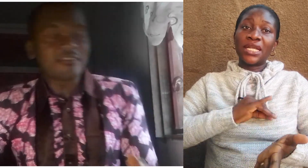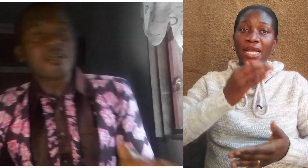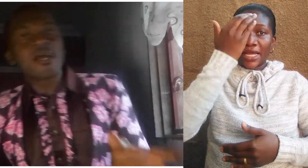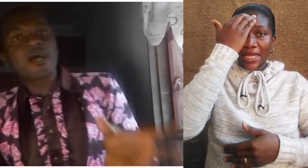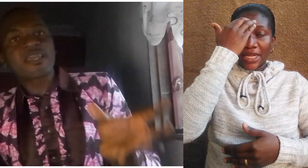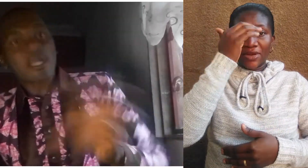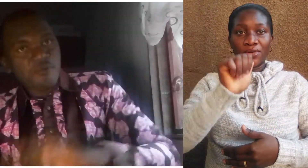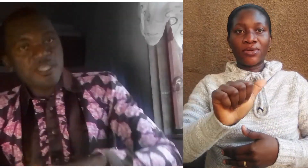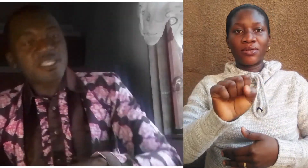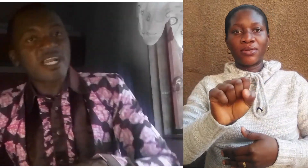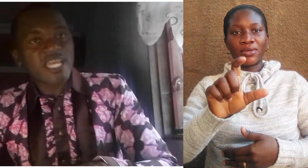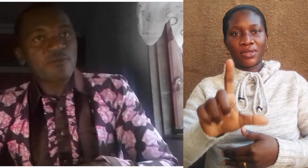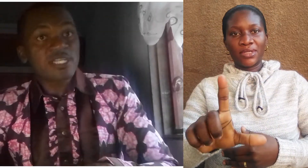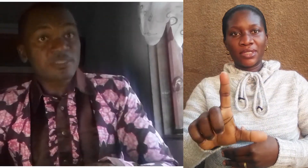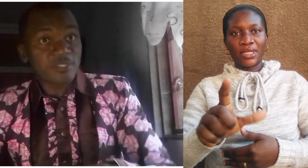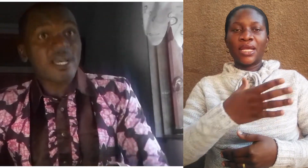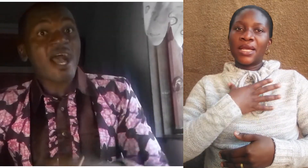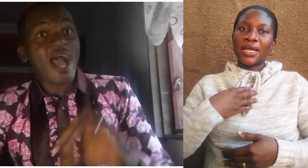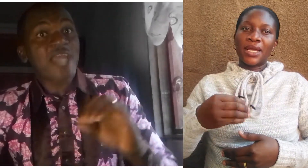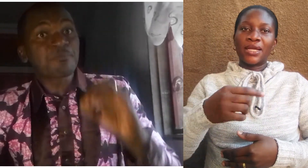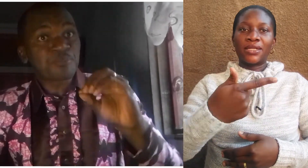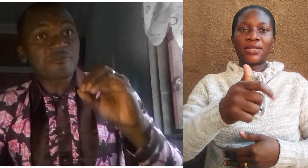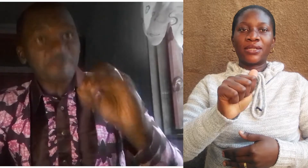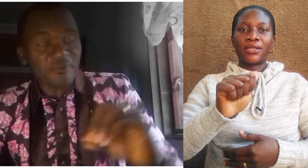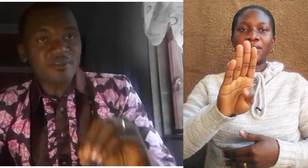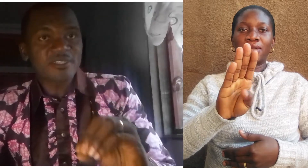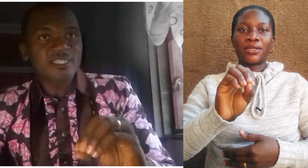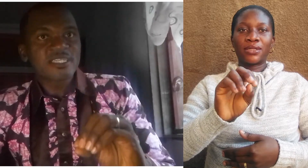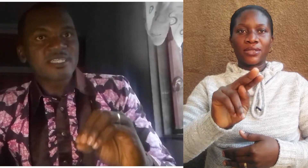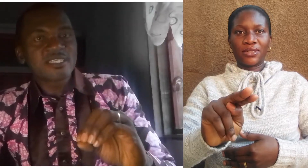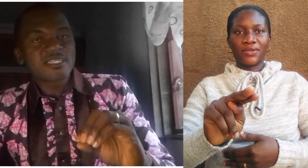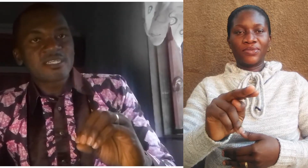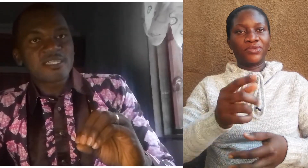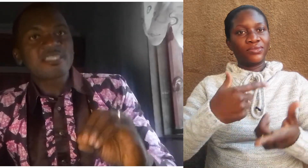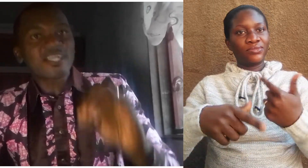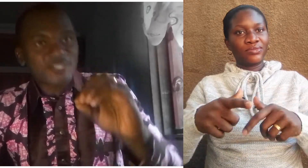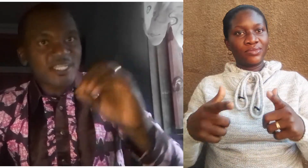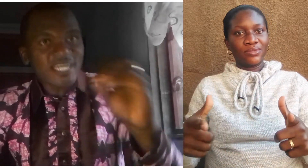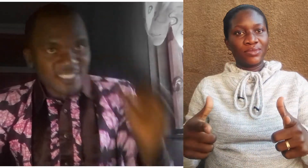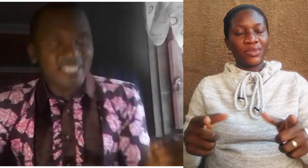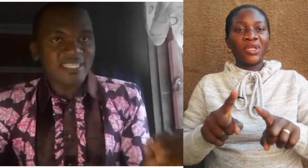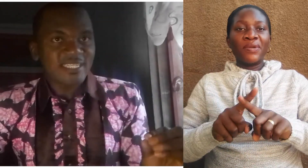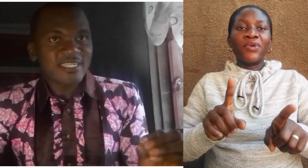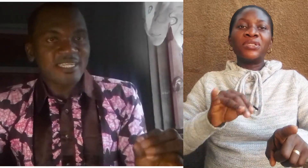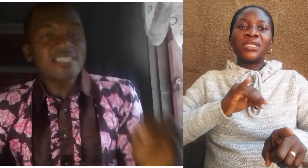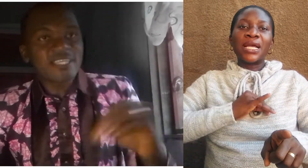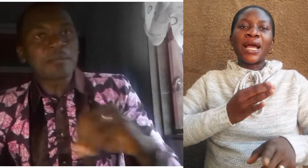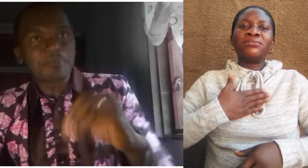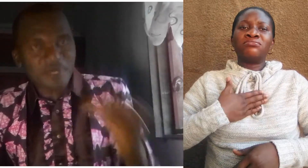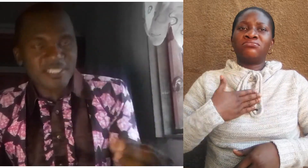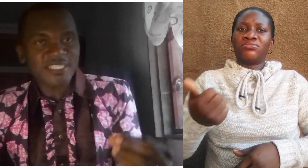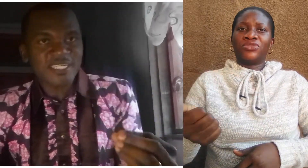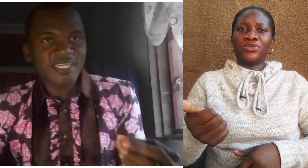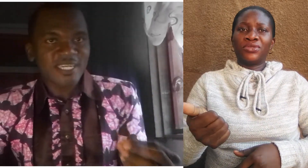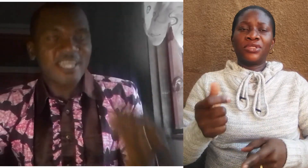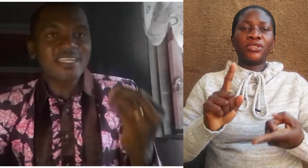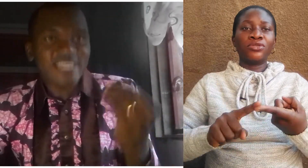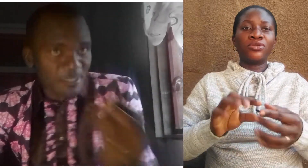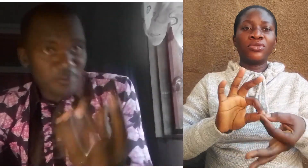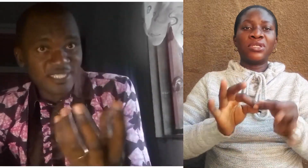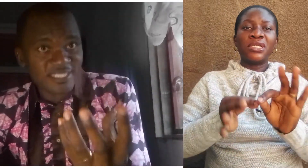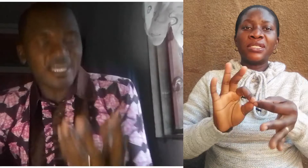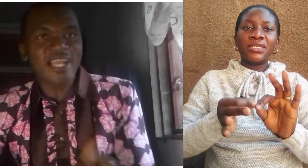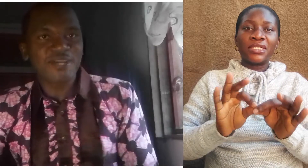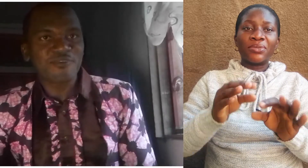Sign Language and Gabonese Sign Language, but I prefer translating, interpreting